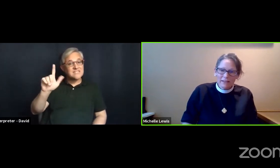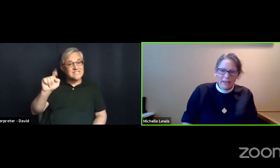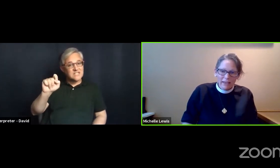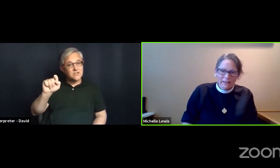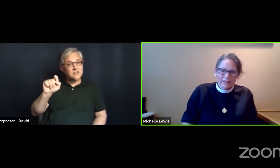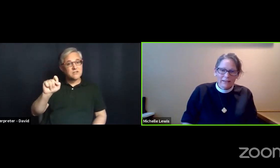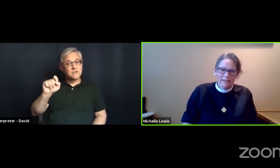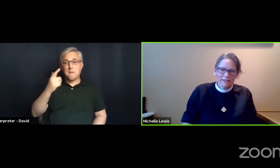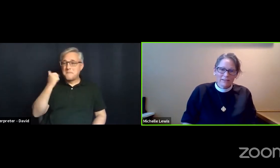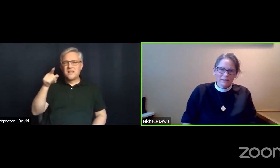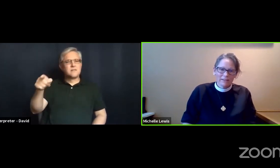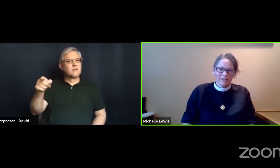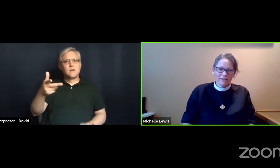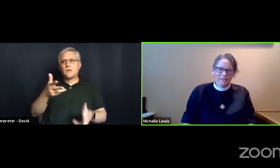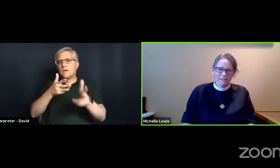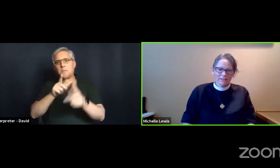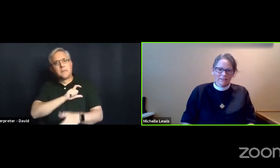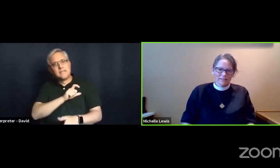again and again.